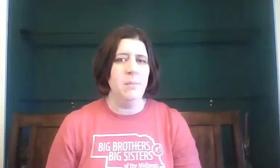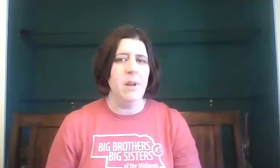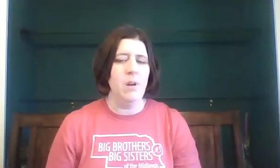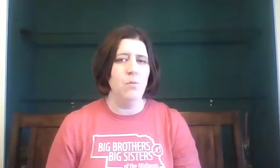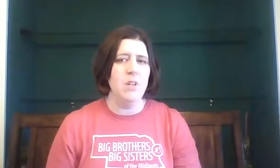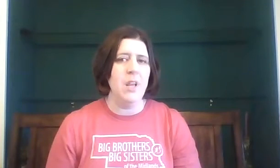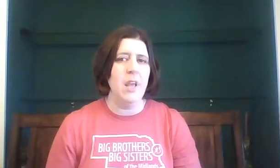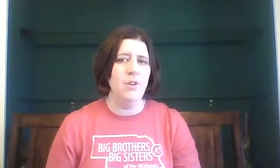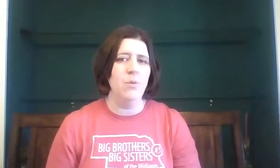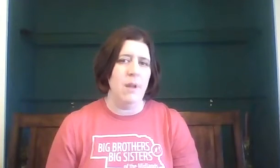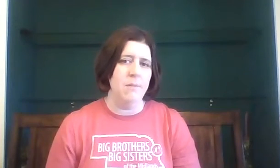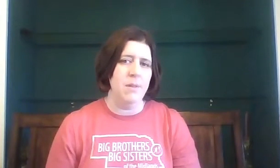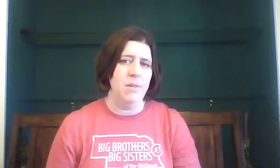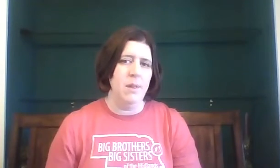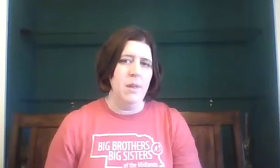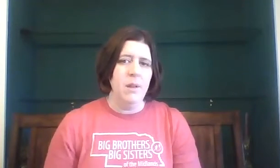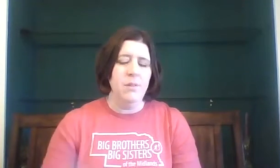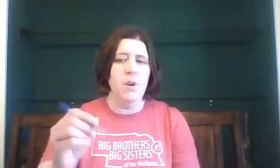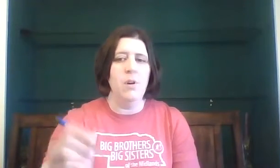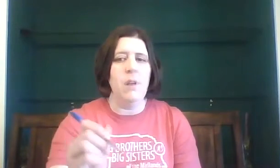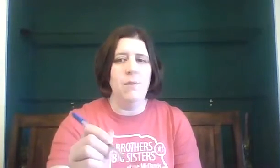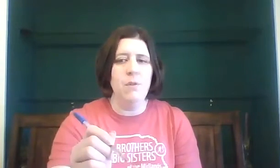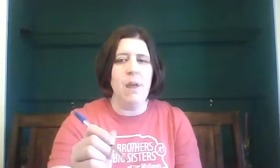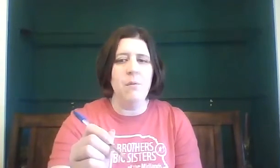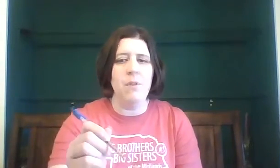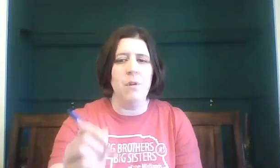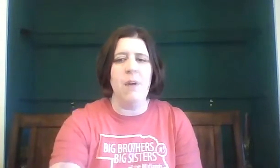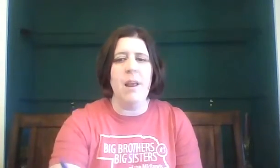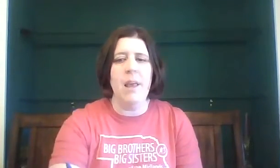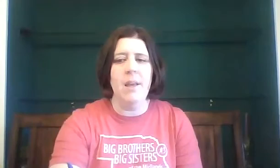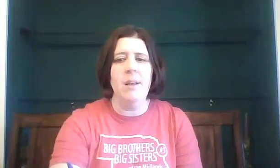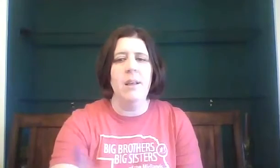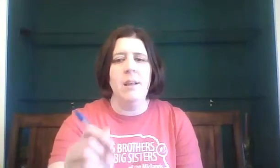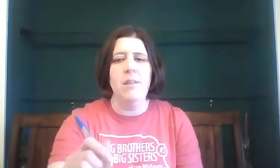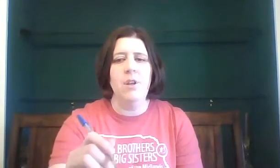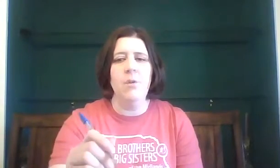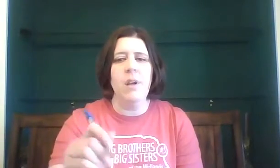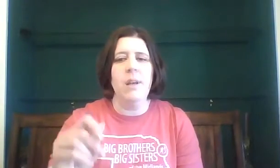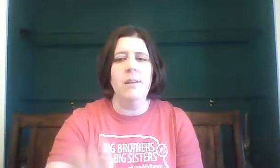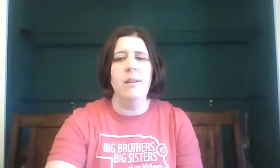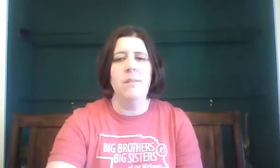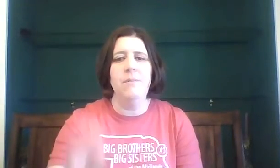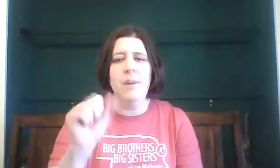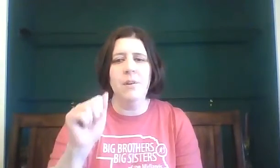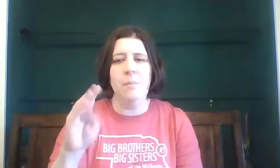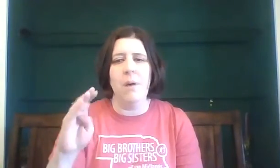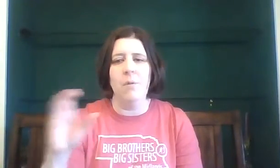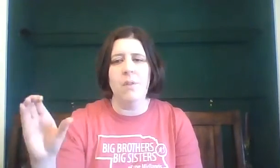depending on which hand you write with. So if you write with your right hand, then you are going to fingerspell with